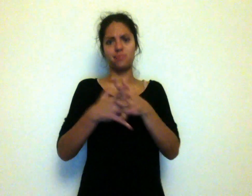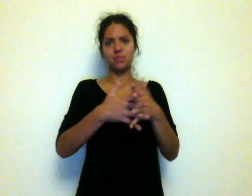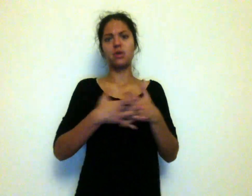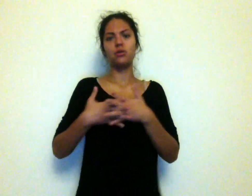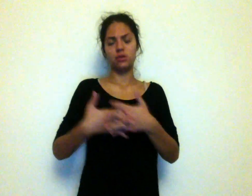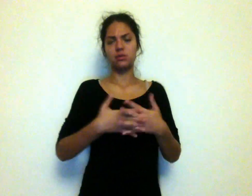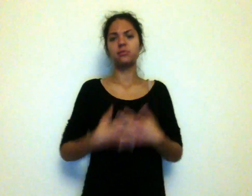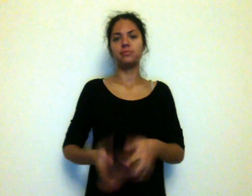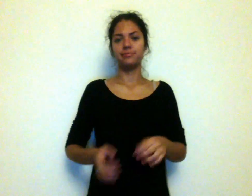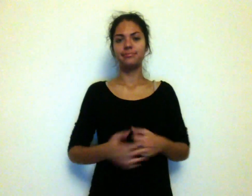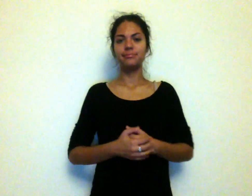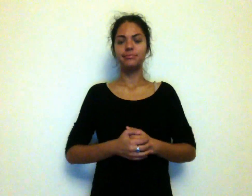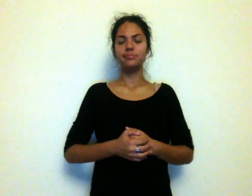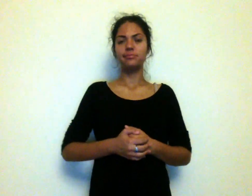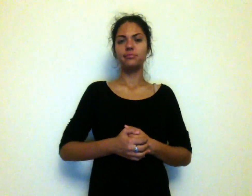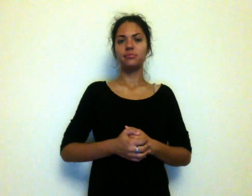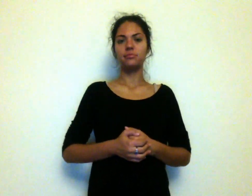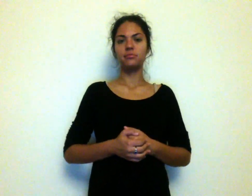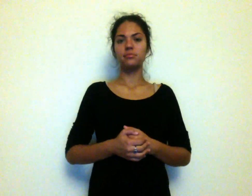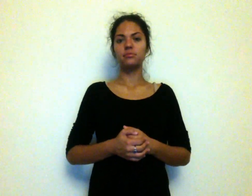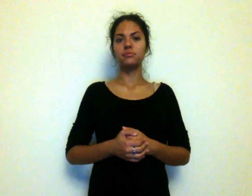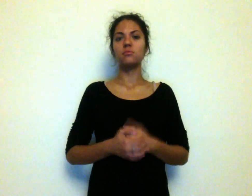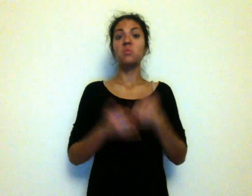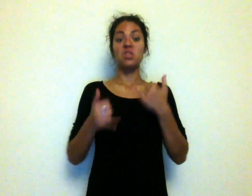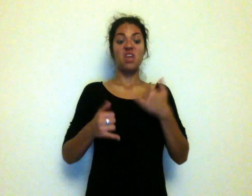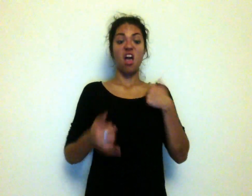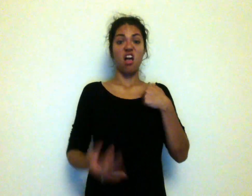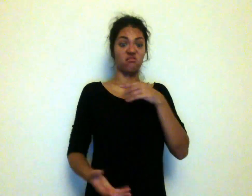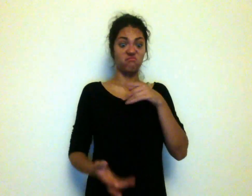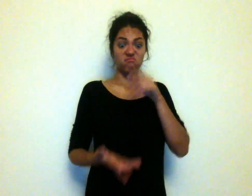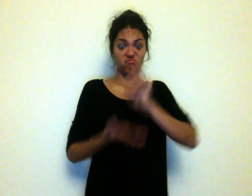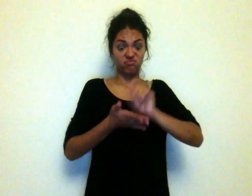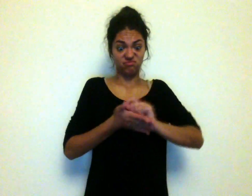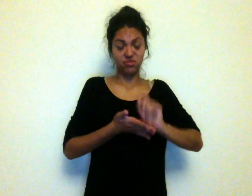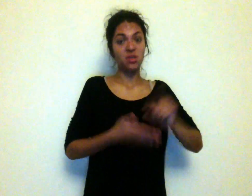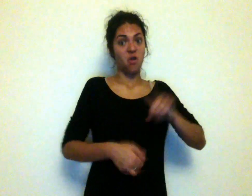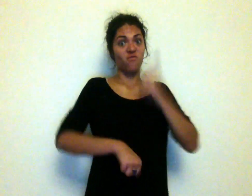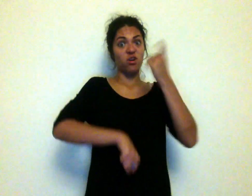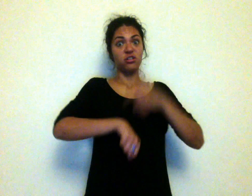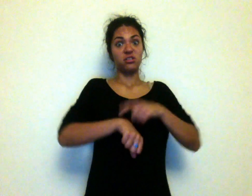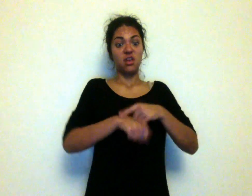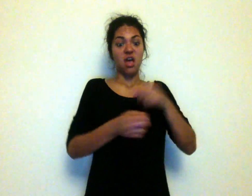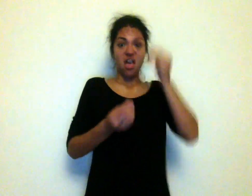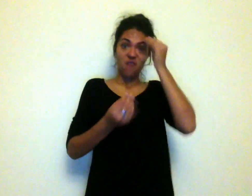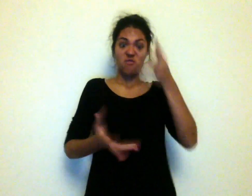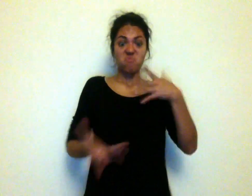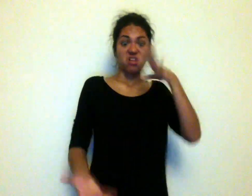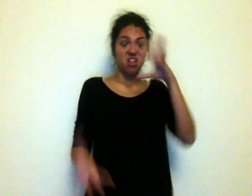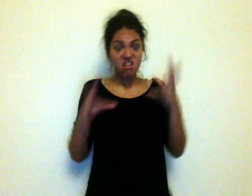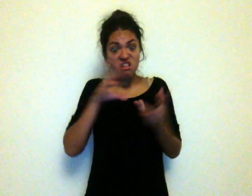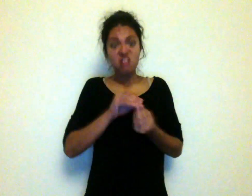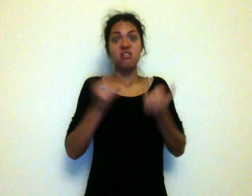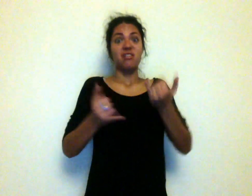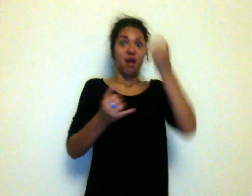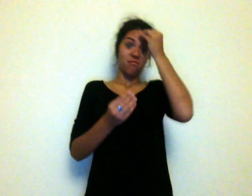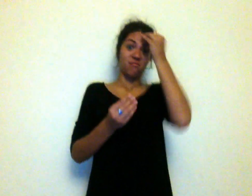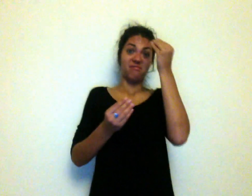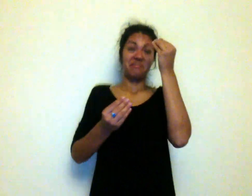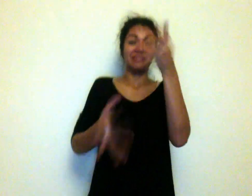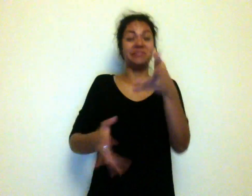put together solidly in writing, and I myself am presenting it for the first time to you as we tie it all together, so please bear with me as I unfold